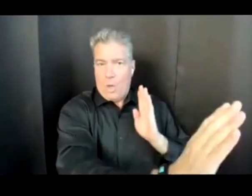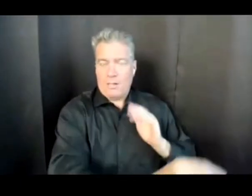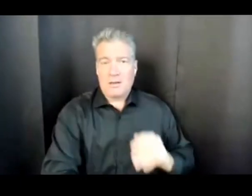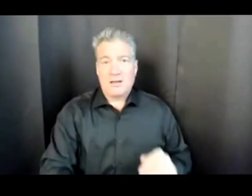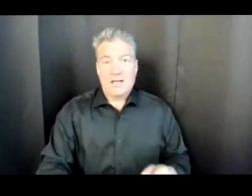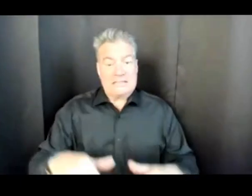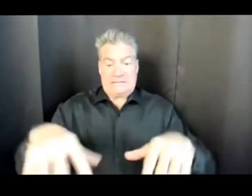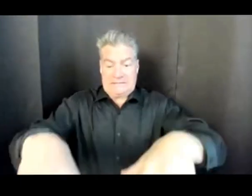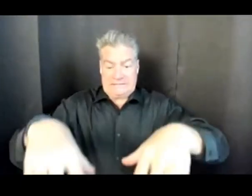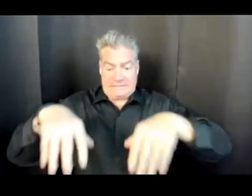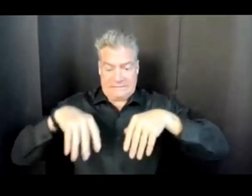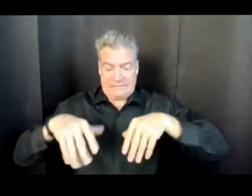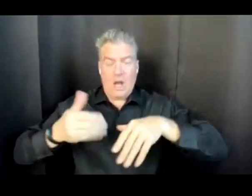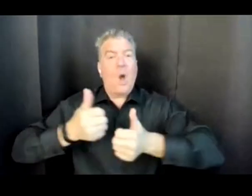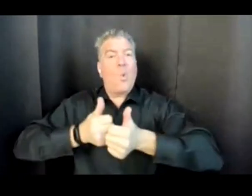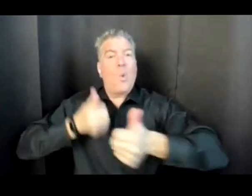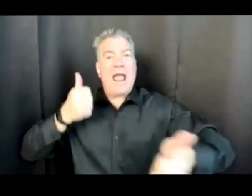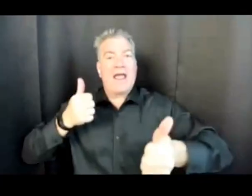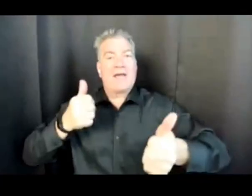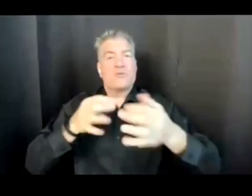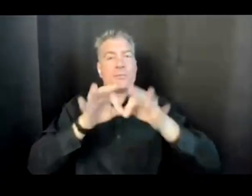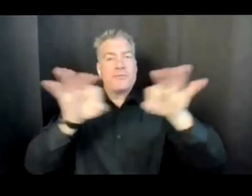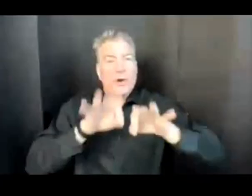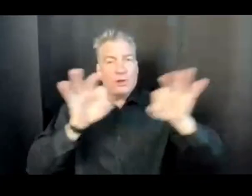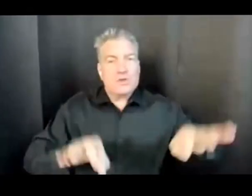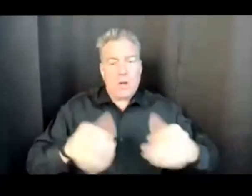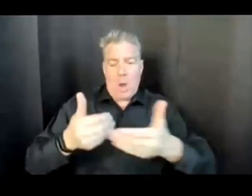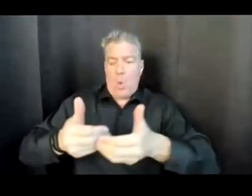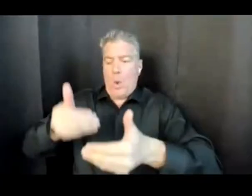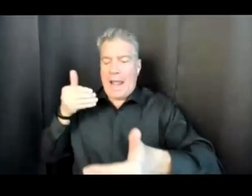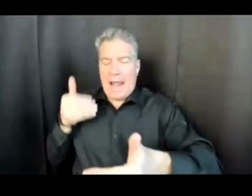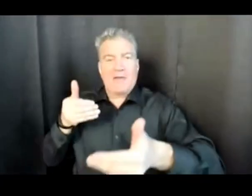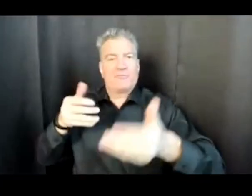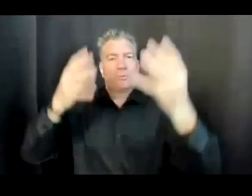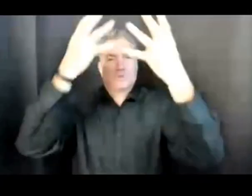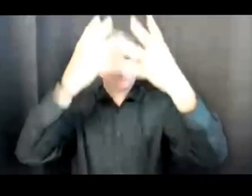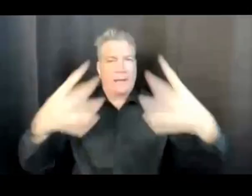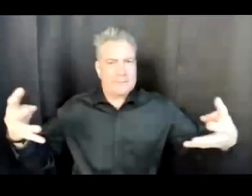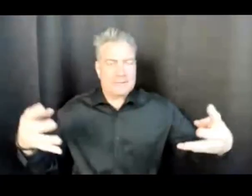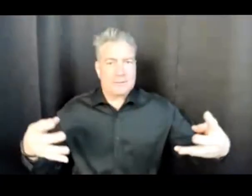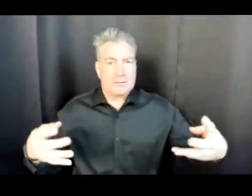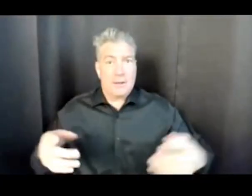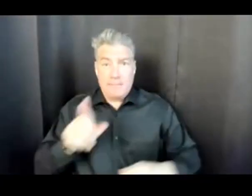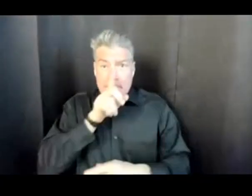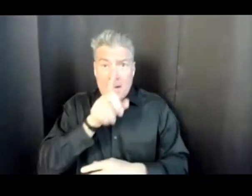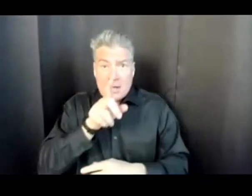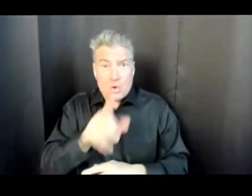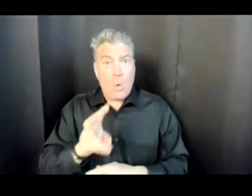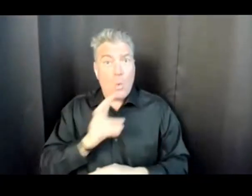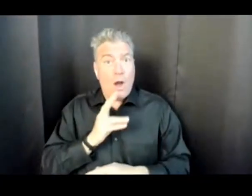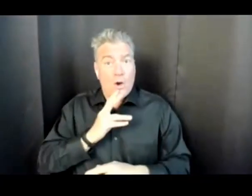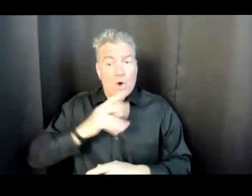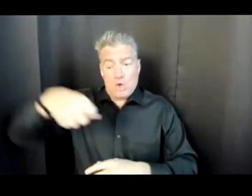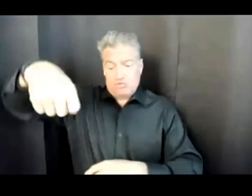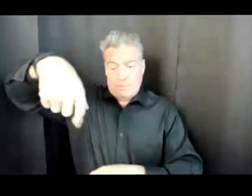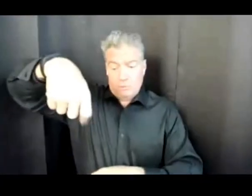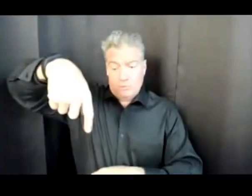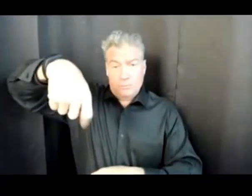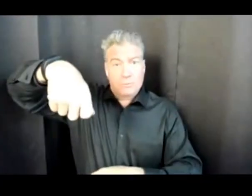drapes. Extended periods of time with temperatures below freezing will increase the chance of pipes freezing or